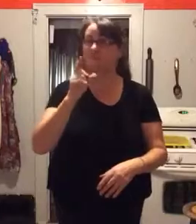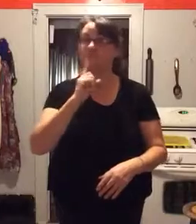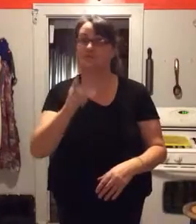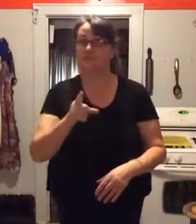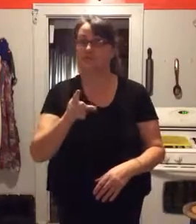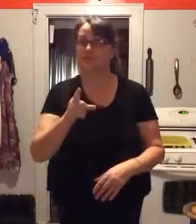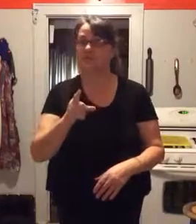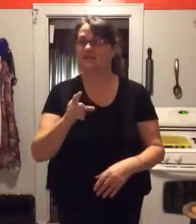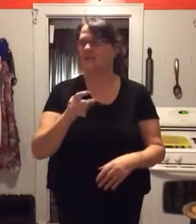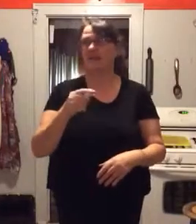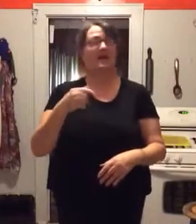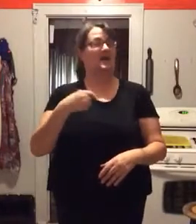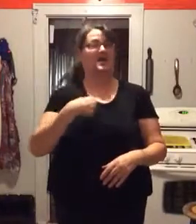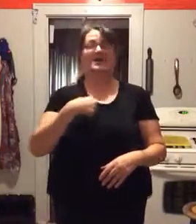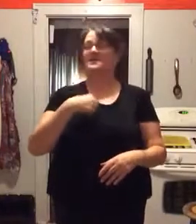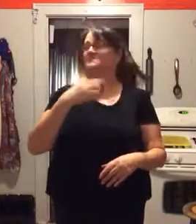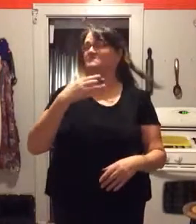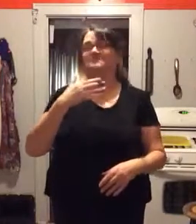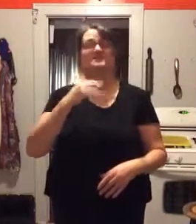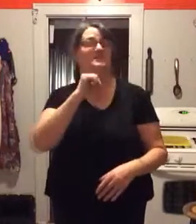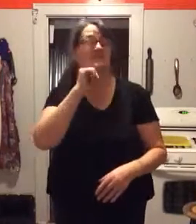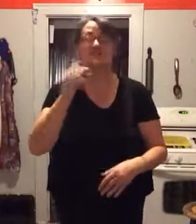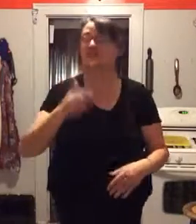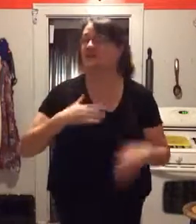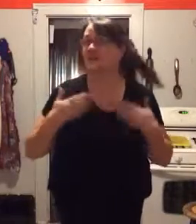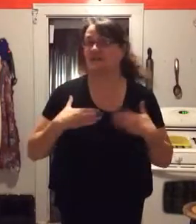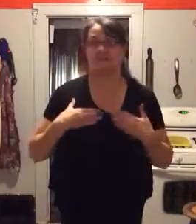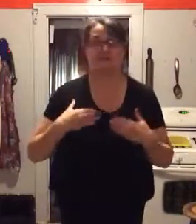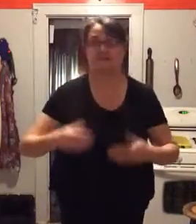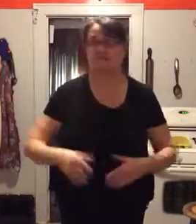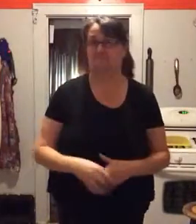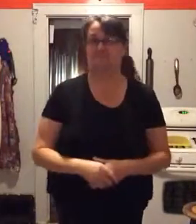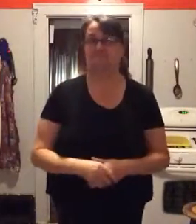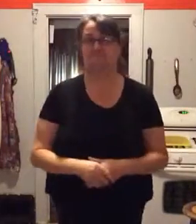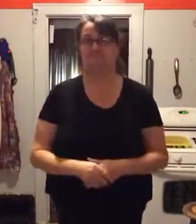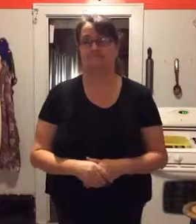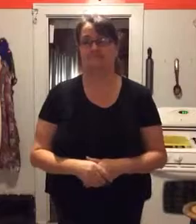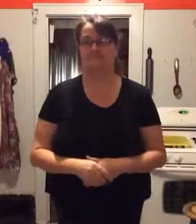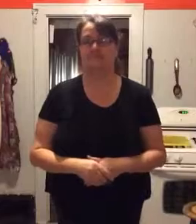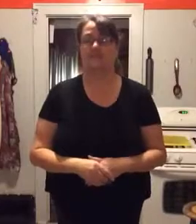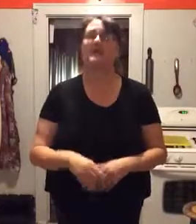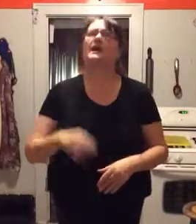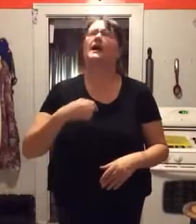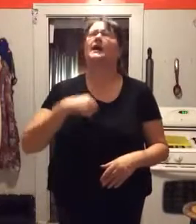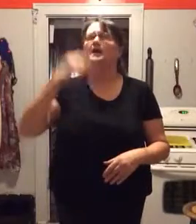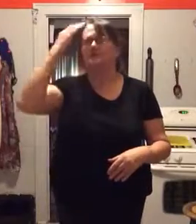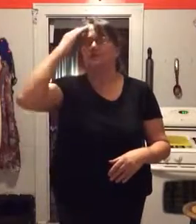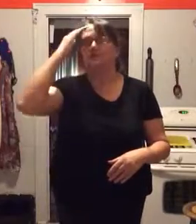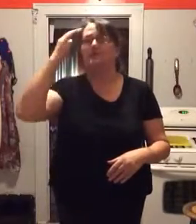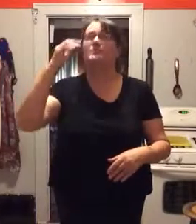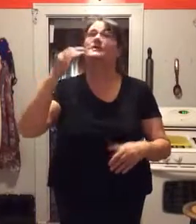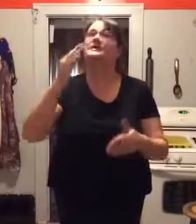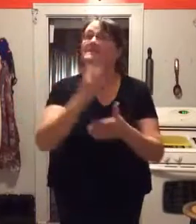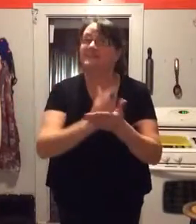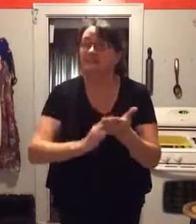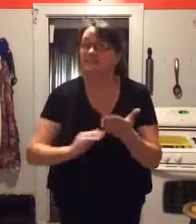So I know some of you are still adjusting to being back at school, but I'm here today because